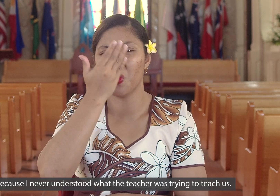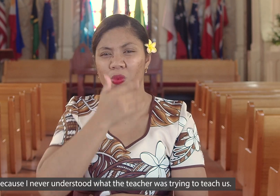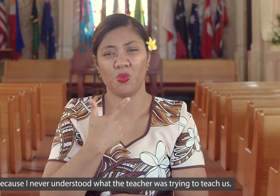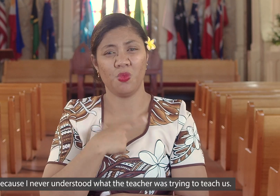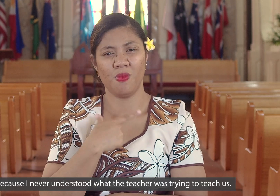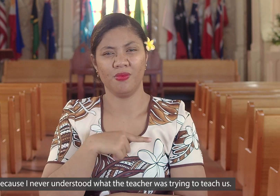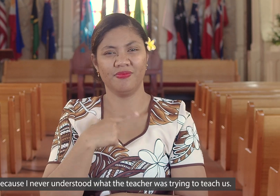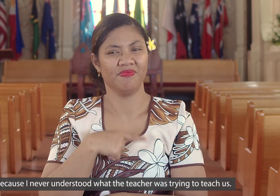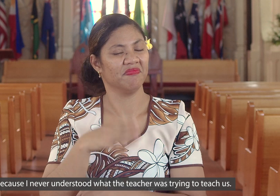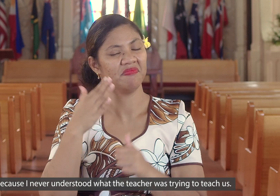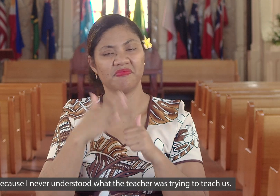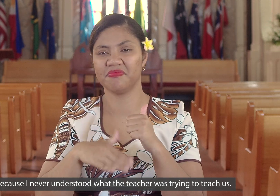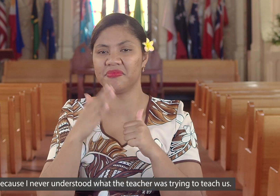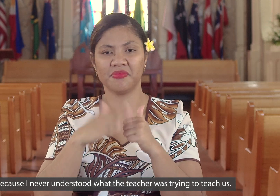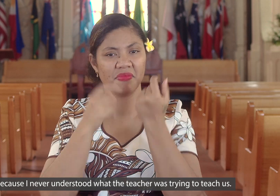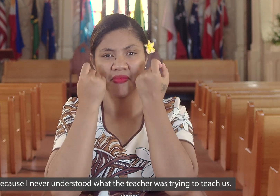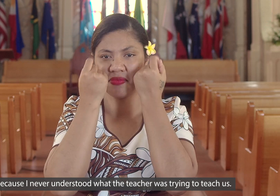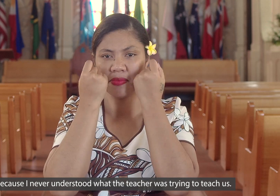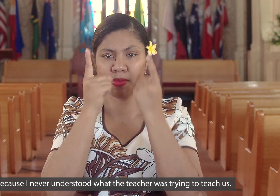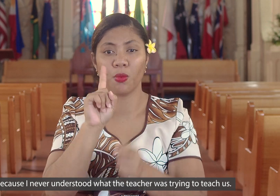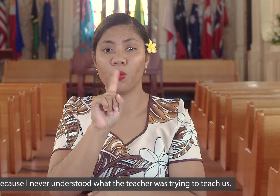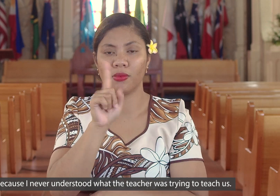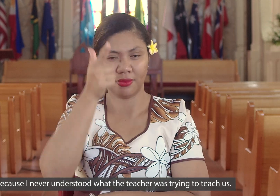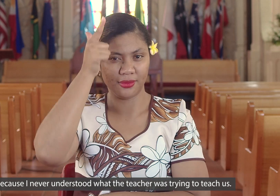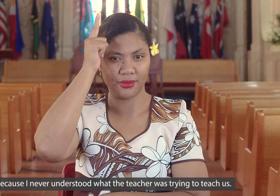never understood what the teacher was trying to teach us.